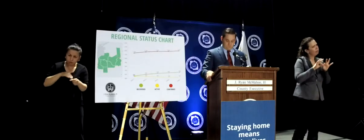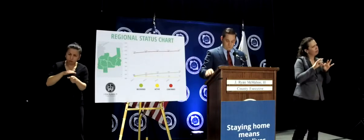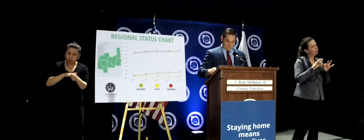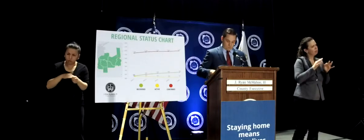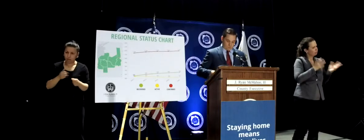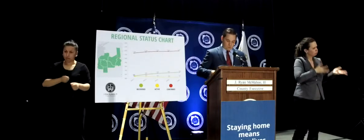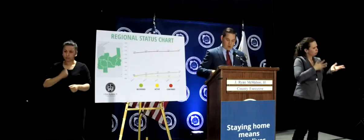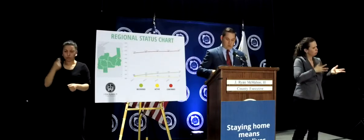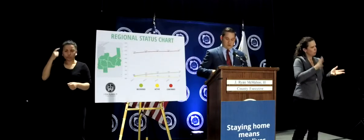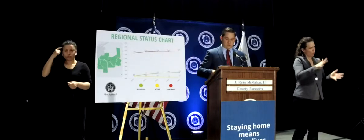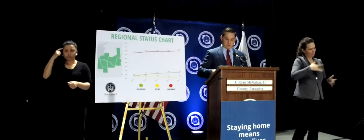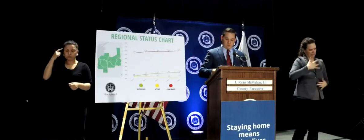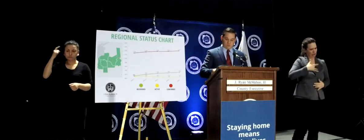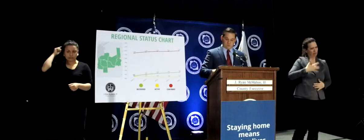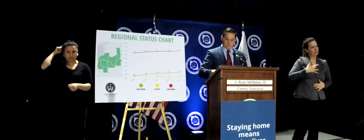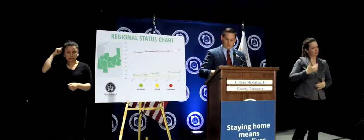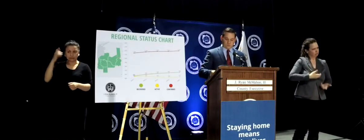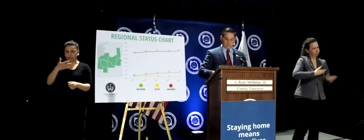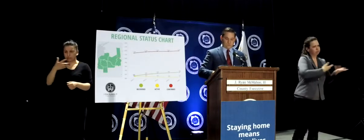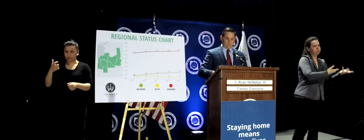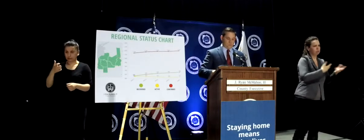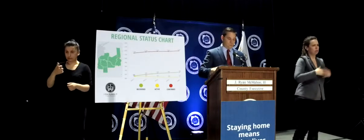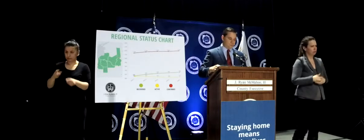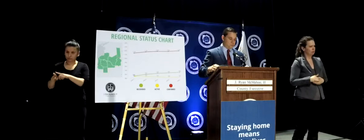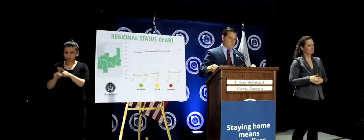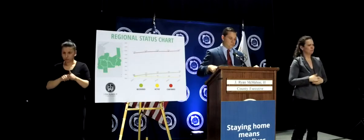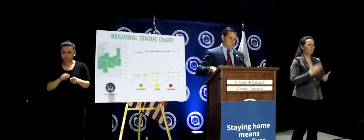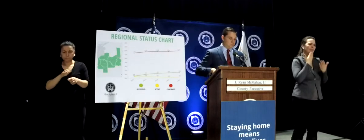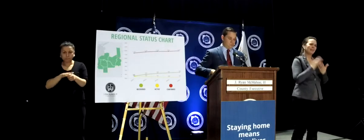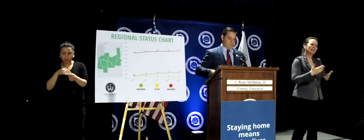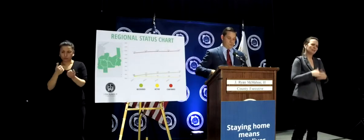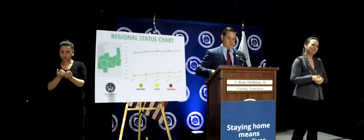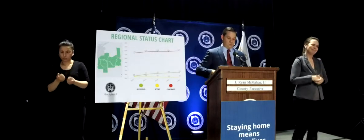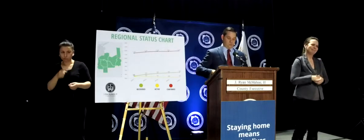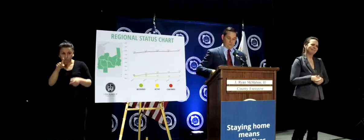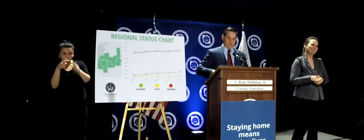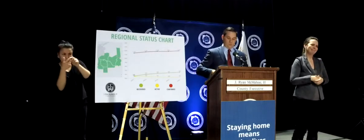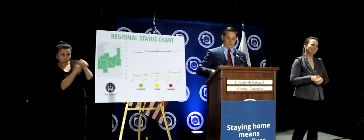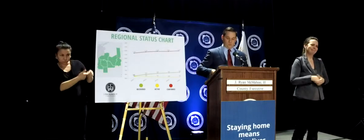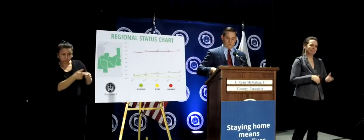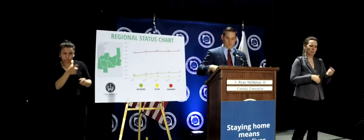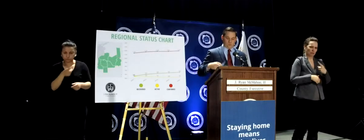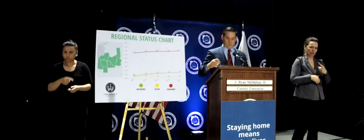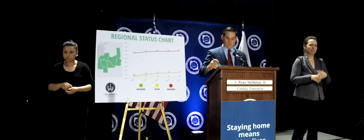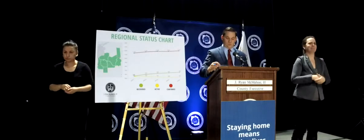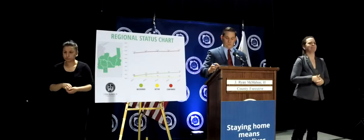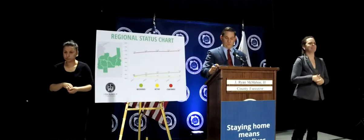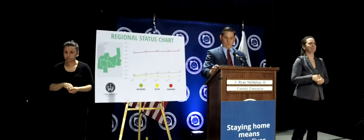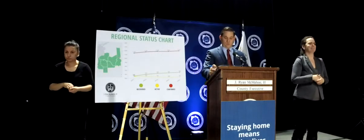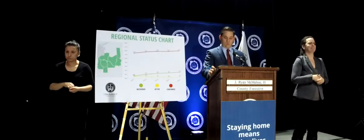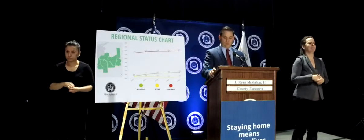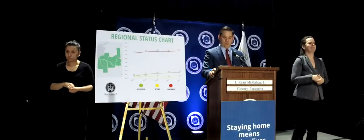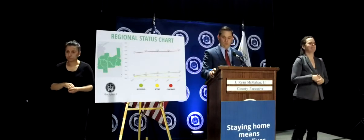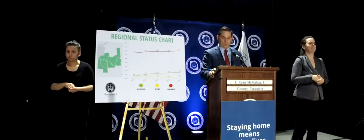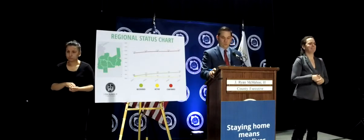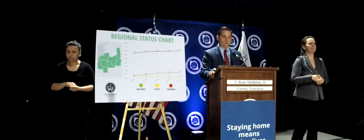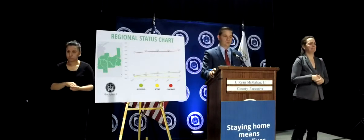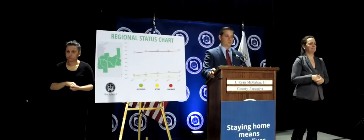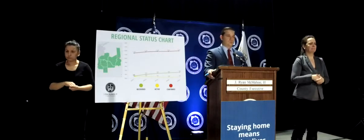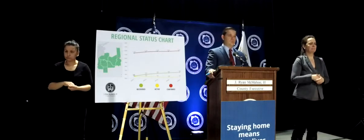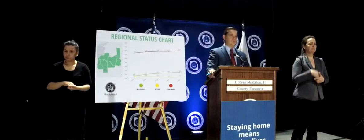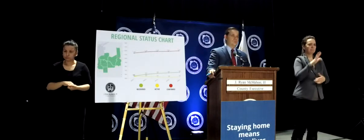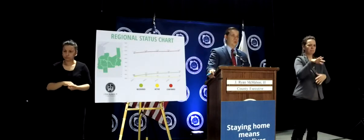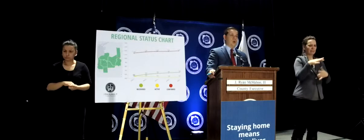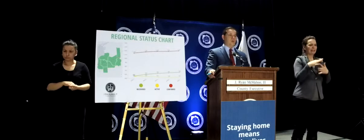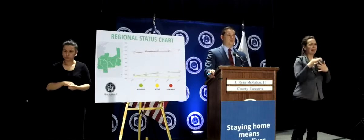need. Questions? Can you just confirm that you were talking about the elective surgeries? Are they going to be allowing those in